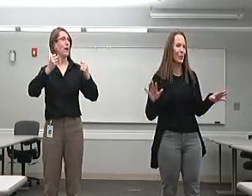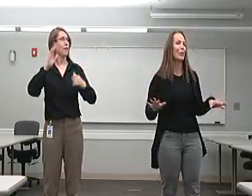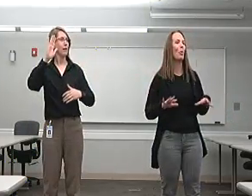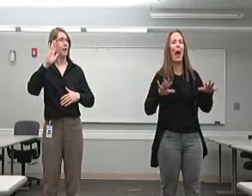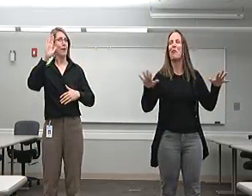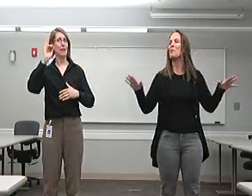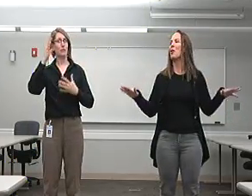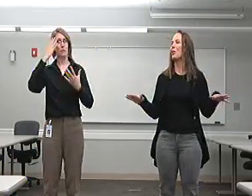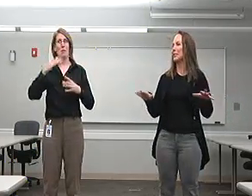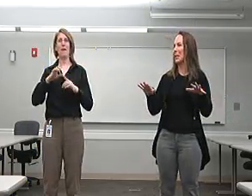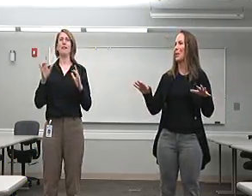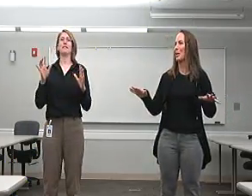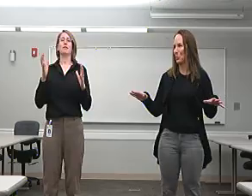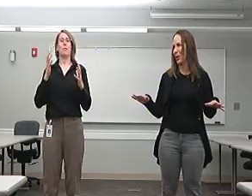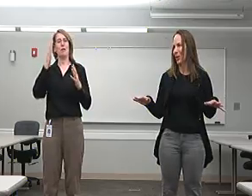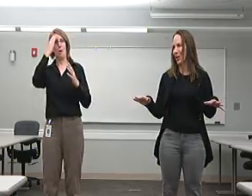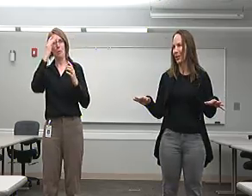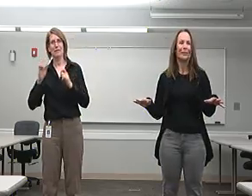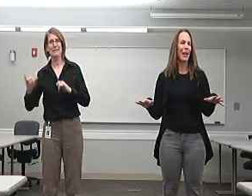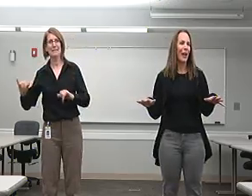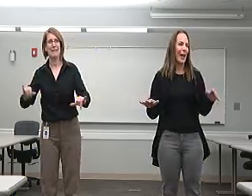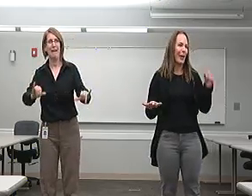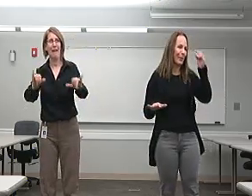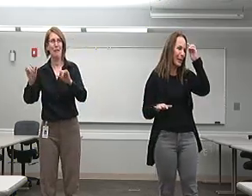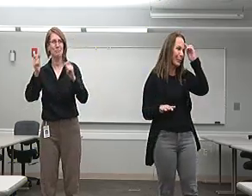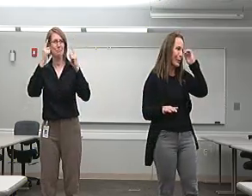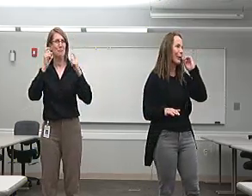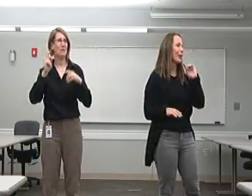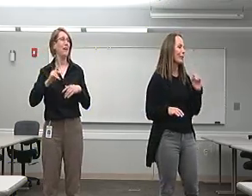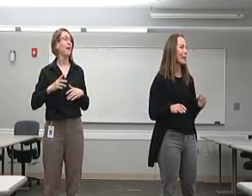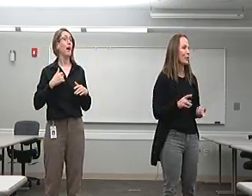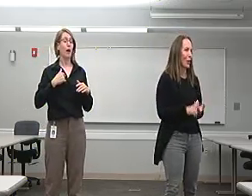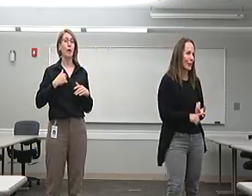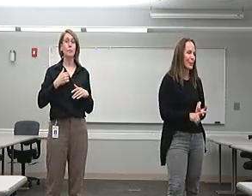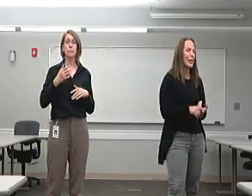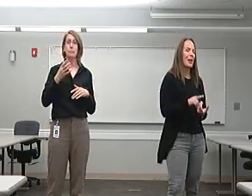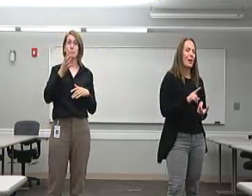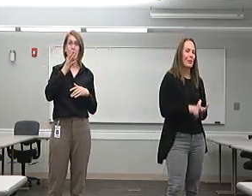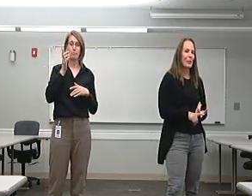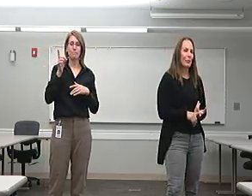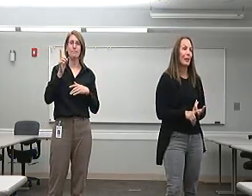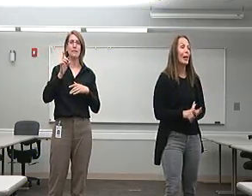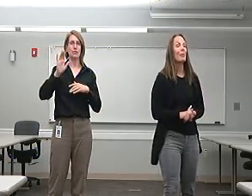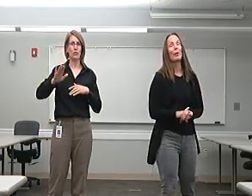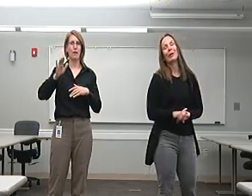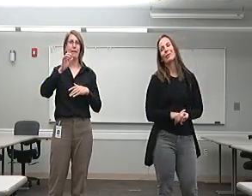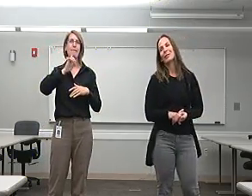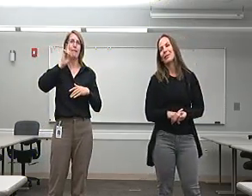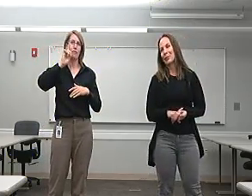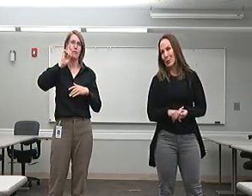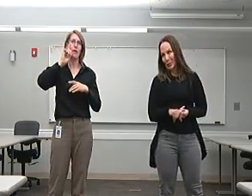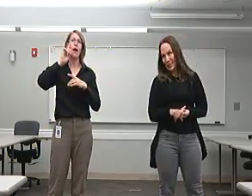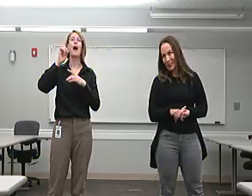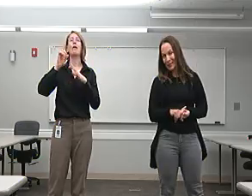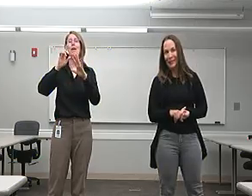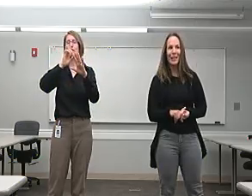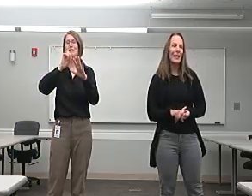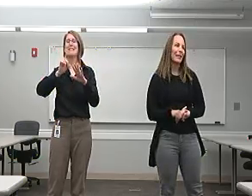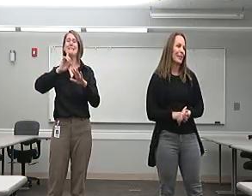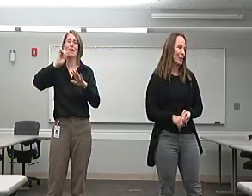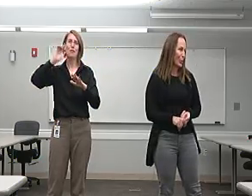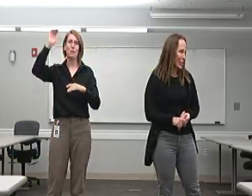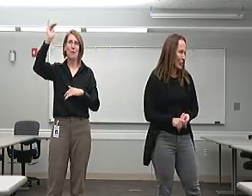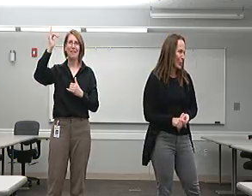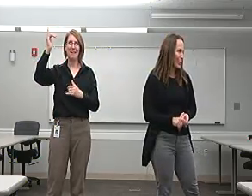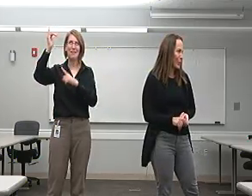on the same page we all are. I'm a parent of a deaf child. I'm a parent of a deaf adult. Leah's 22 years